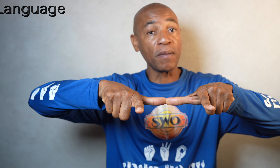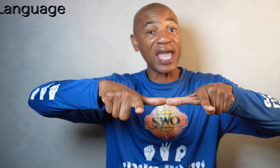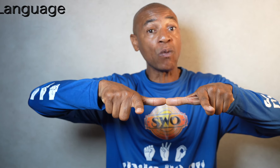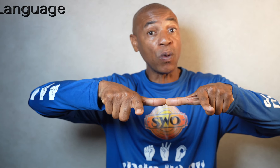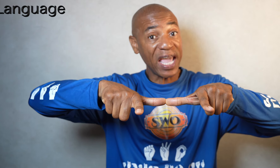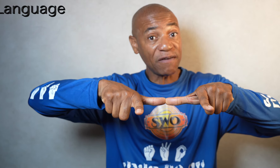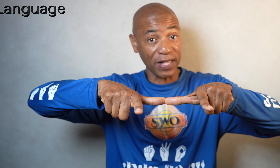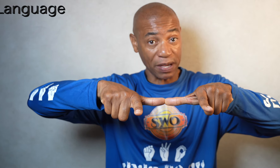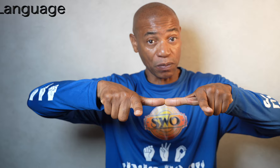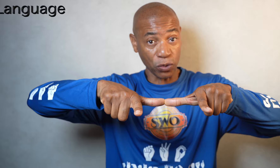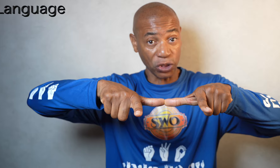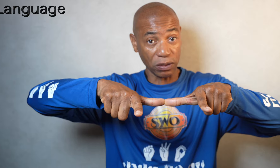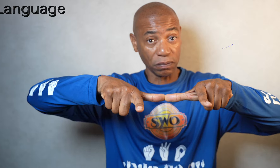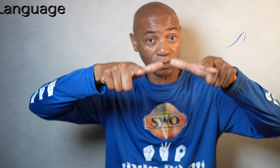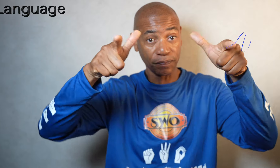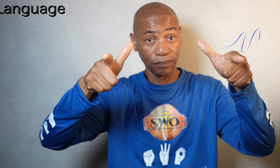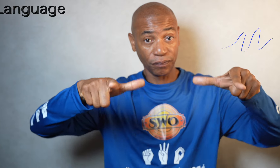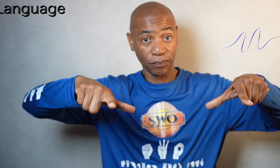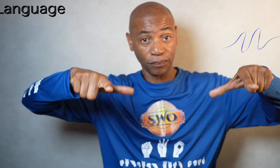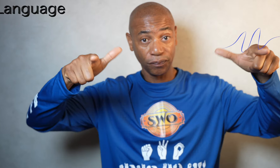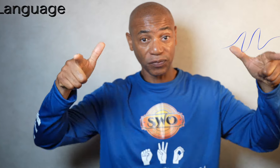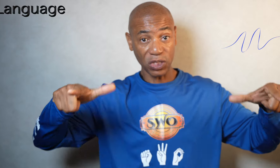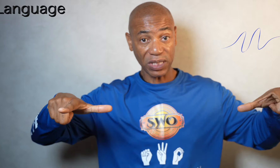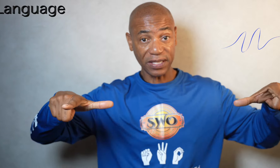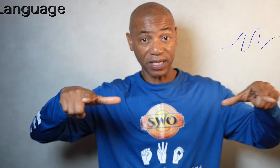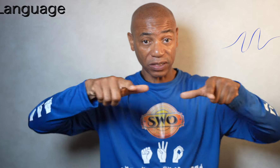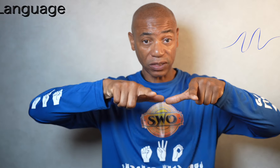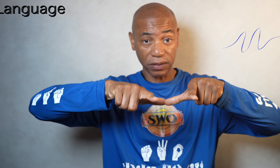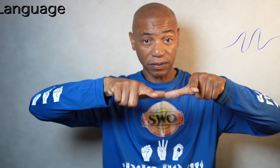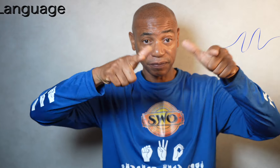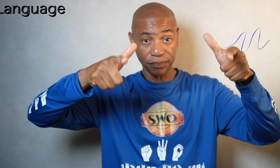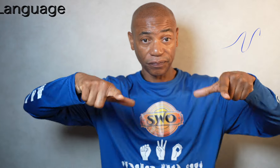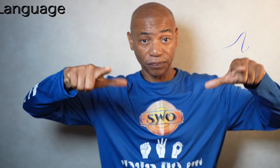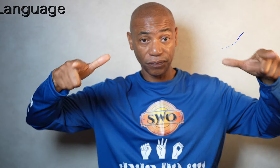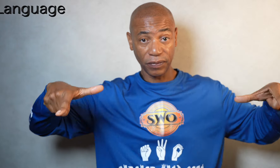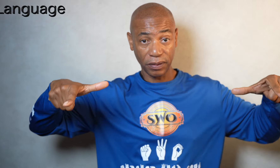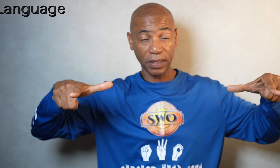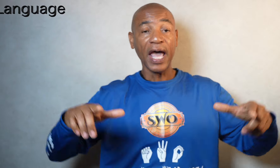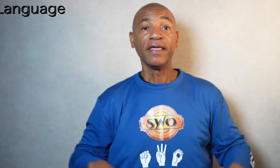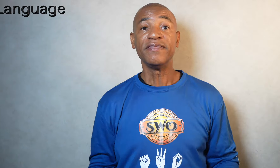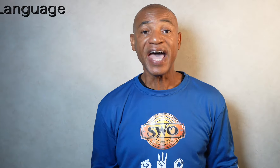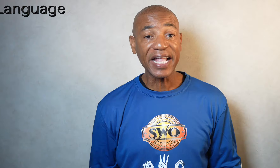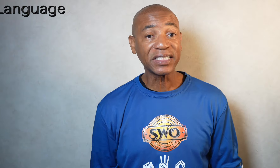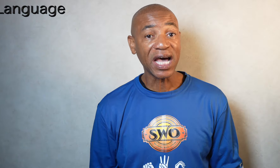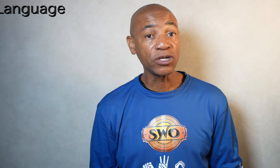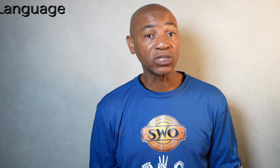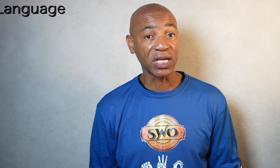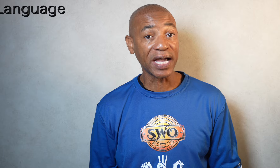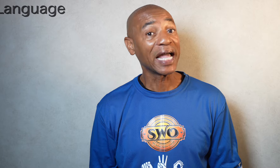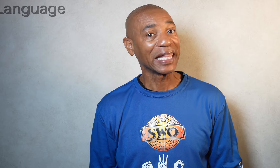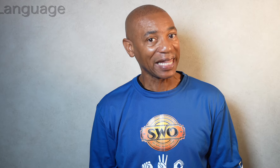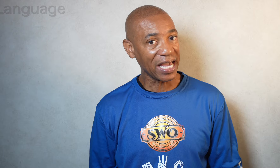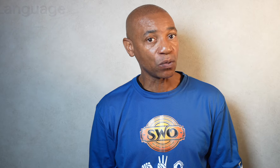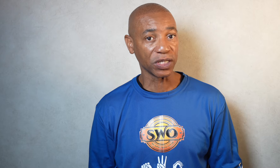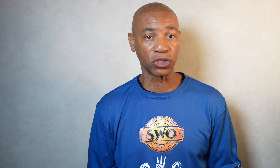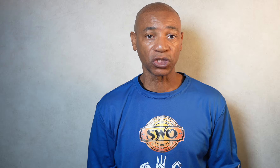a wave-like motion. Just like this. That is how you sign language.